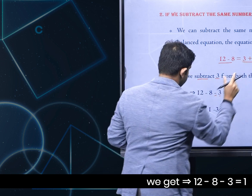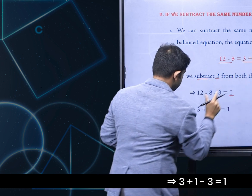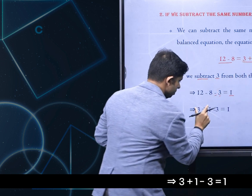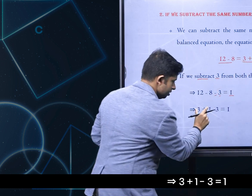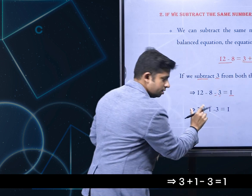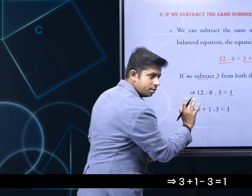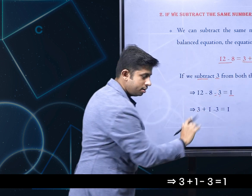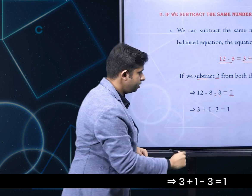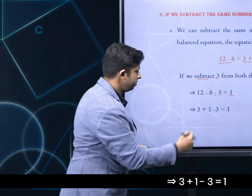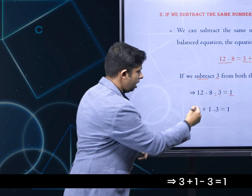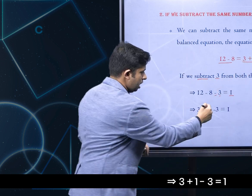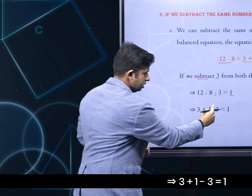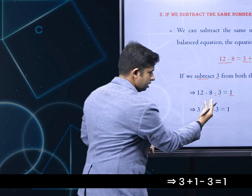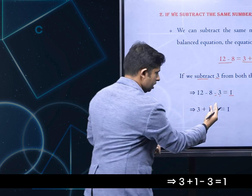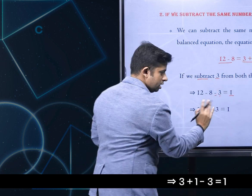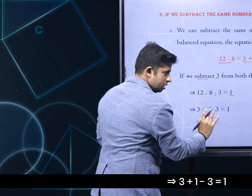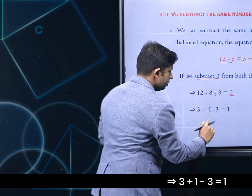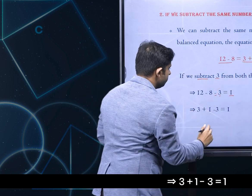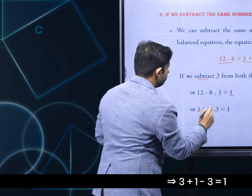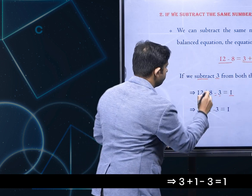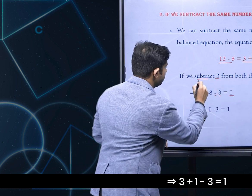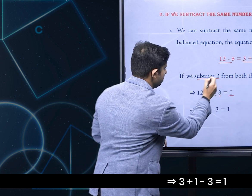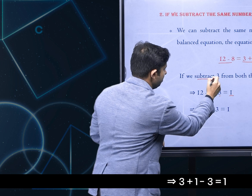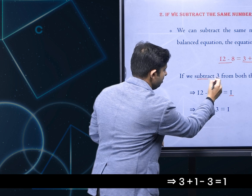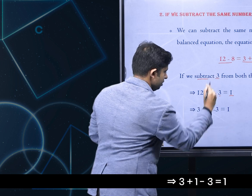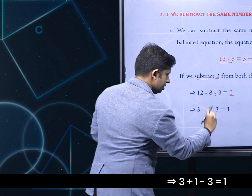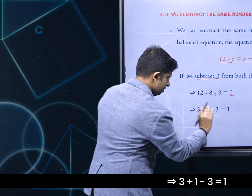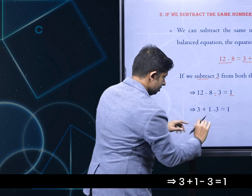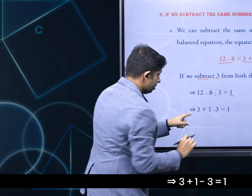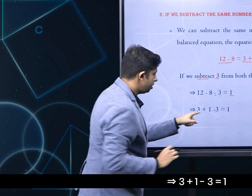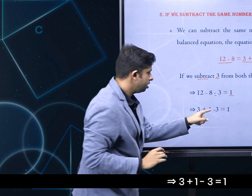3 plus 1 minus 3 is equal to